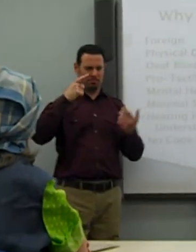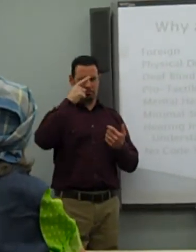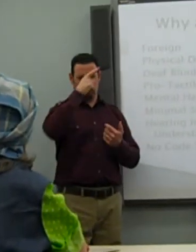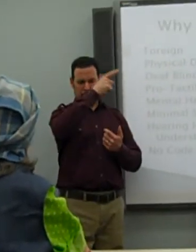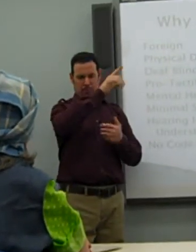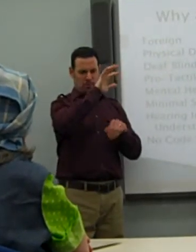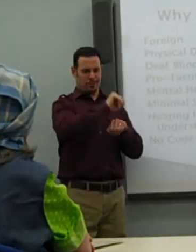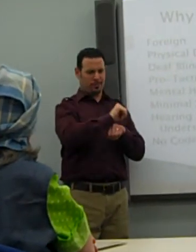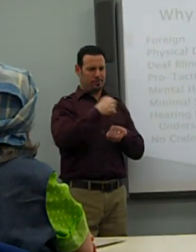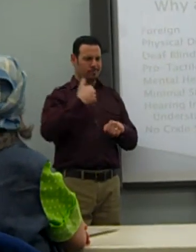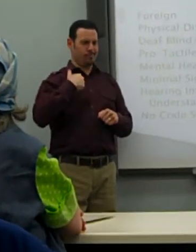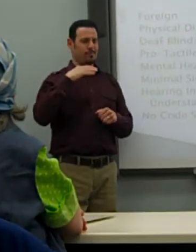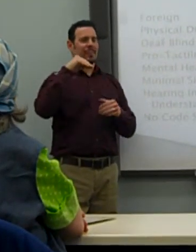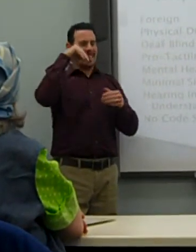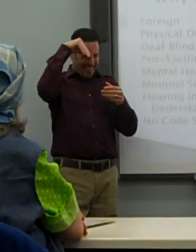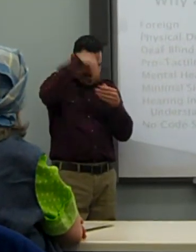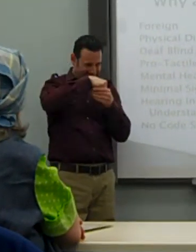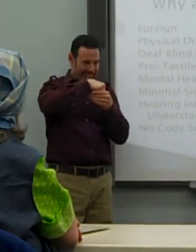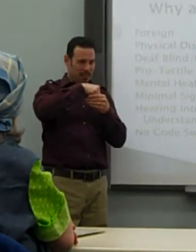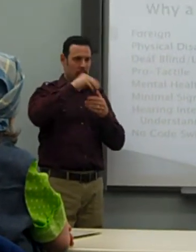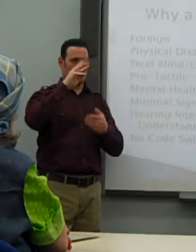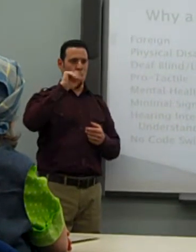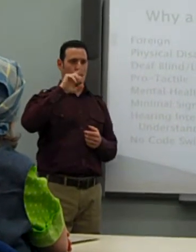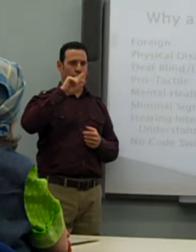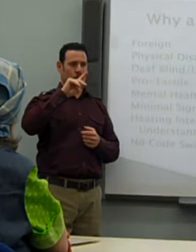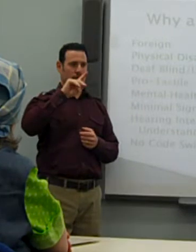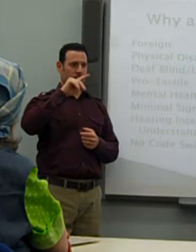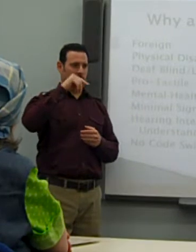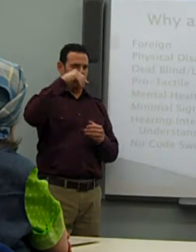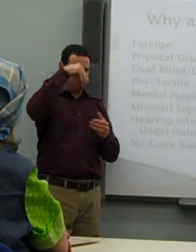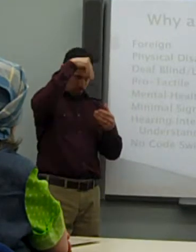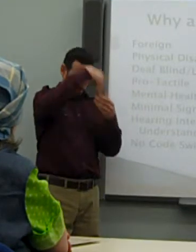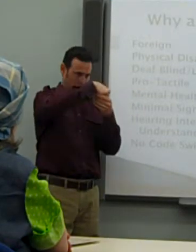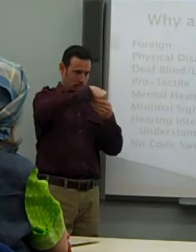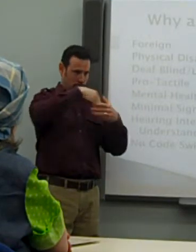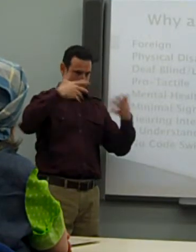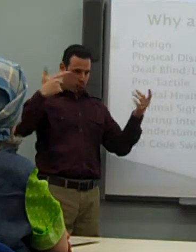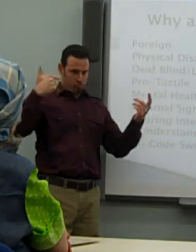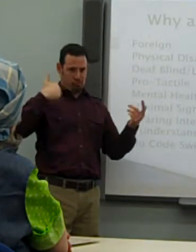First time I went in and I experienced a mental health appointment, I was in a mental health ward.